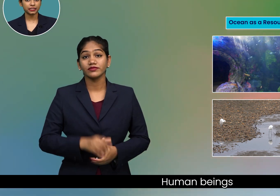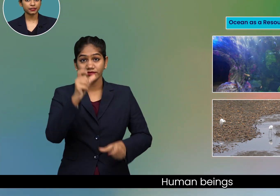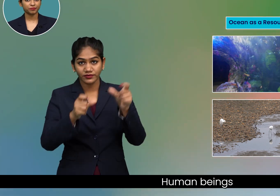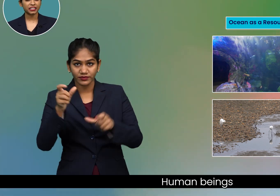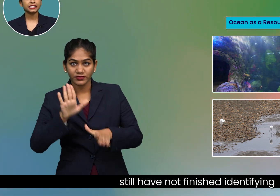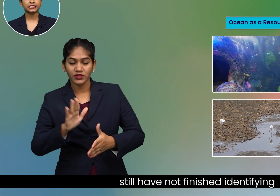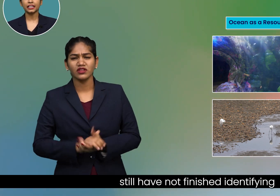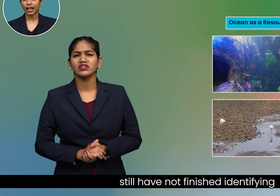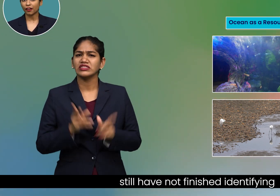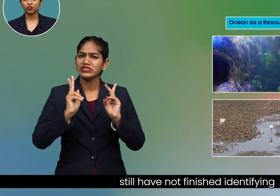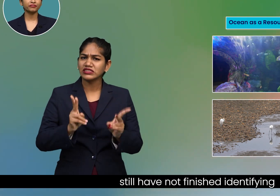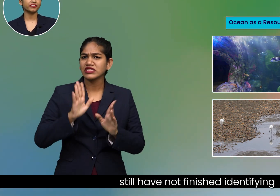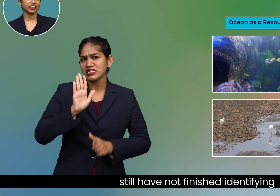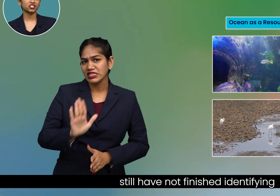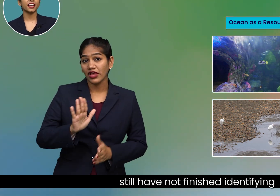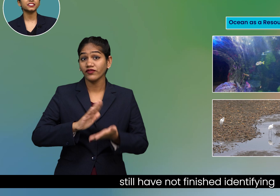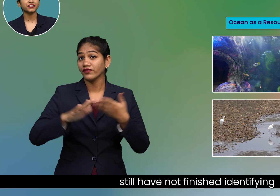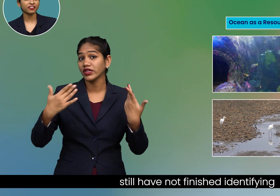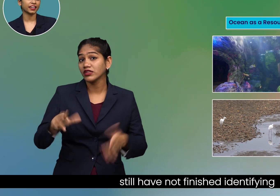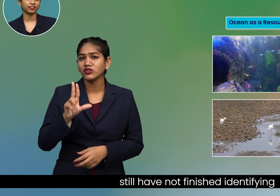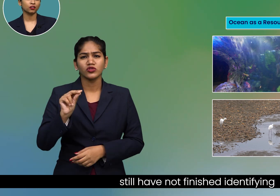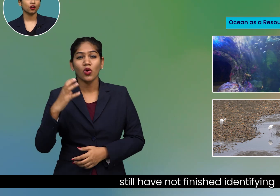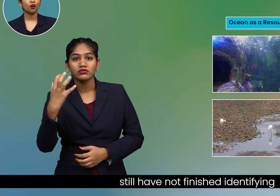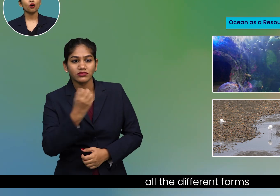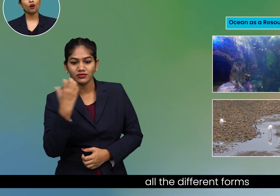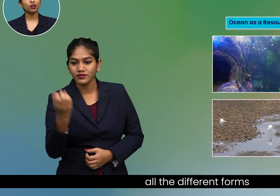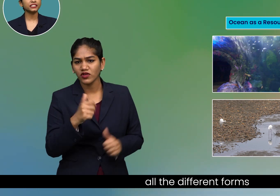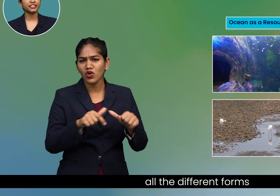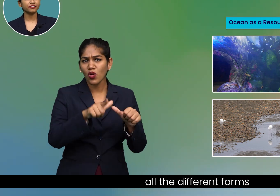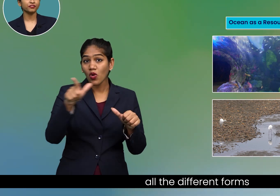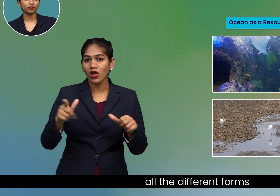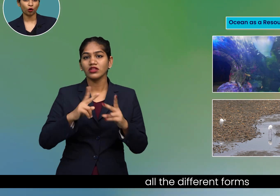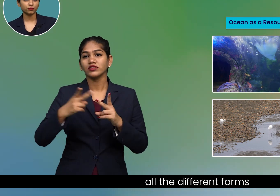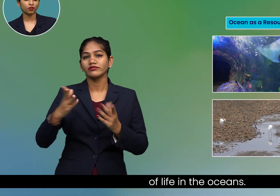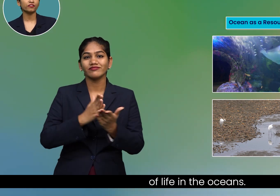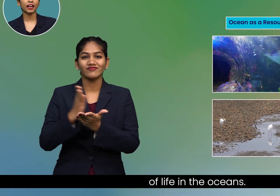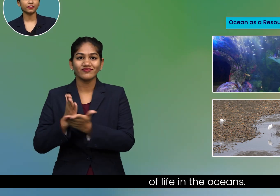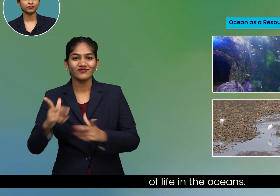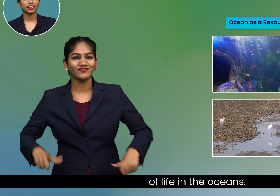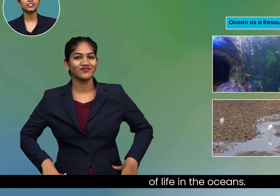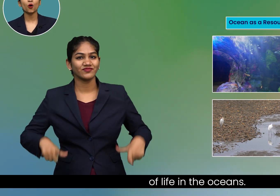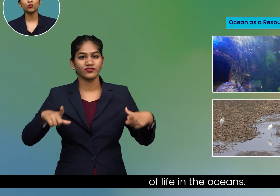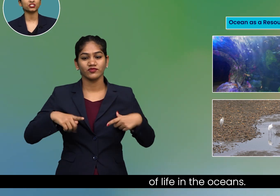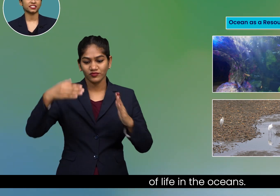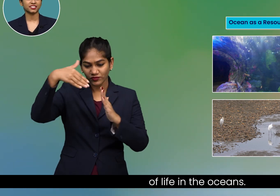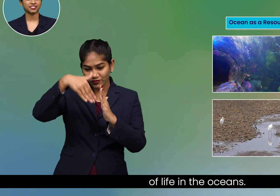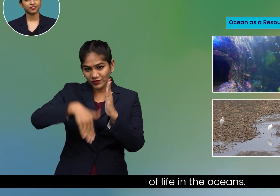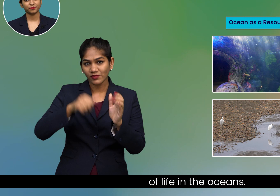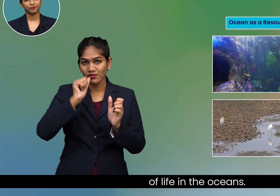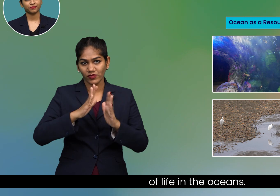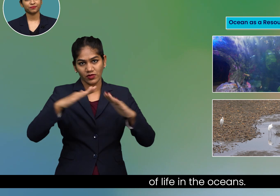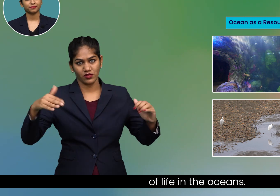Human beings still have not finished identifying all the different forms of life in the